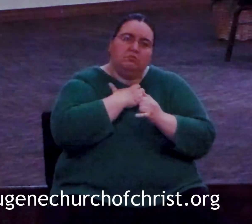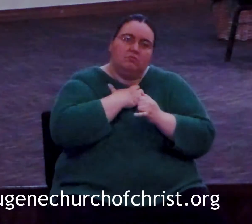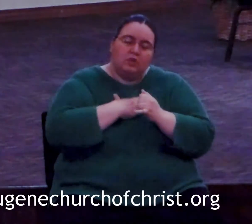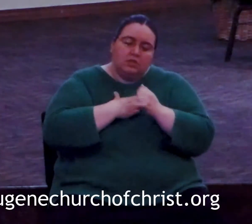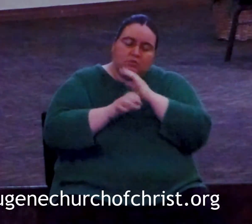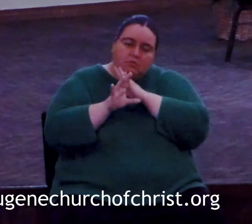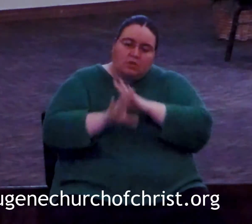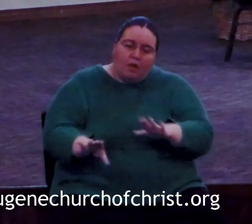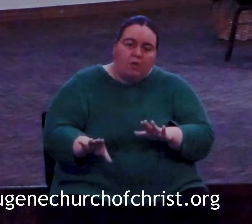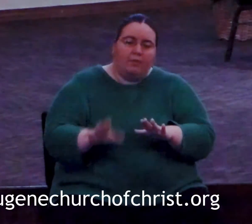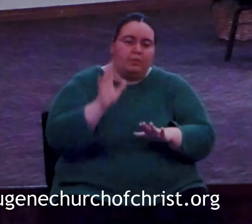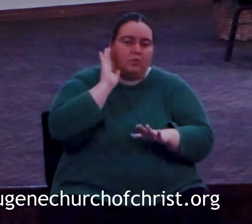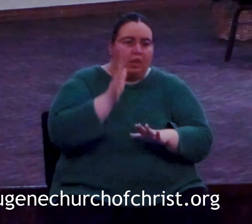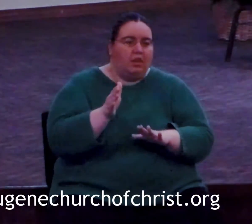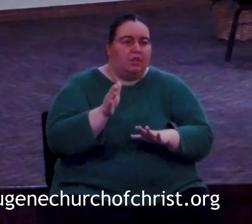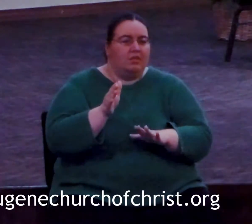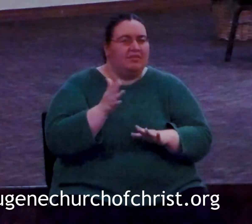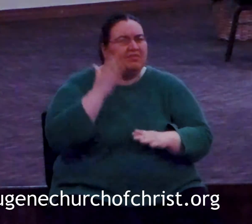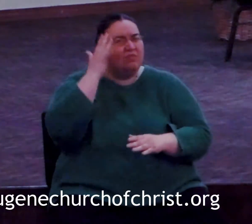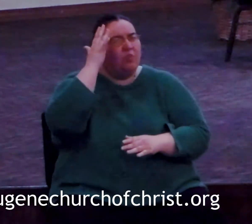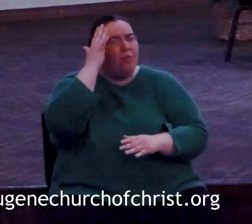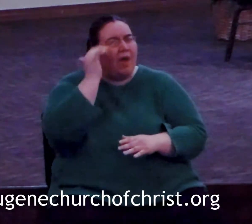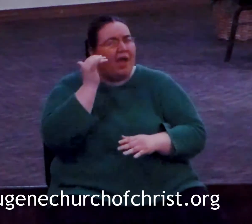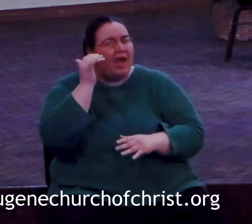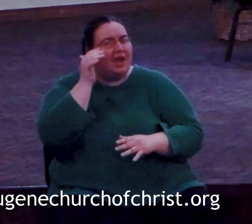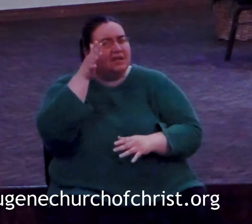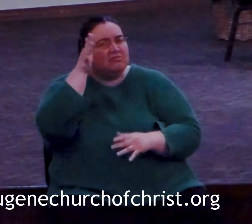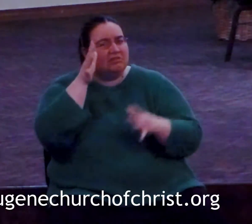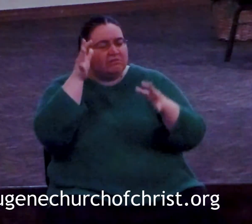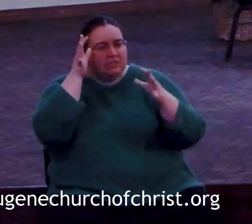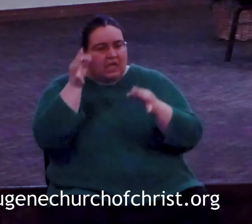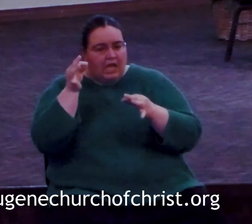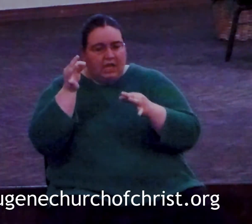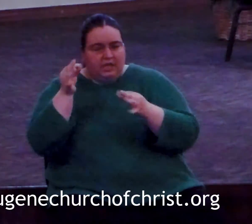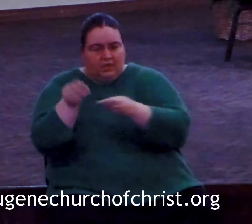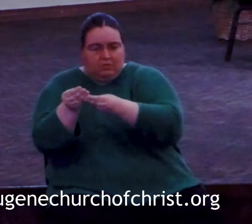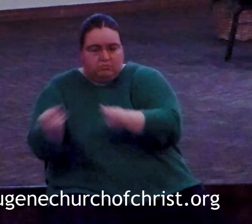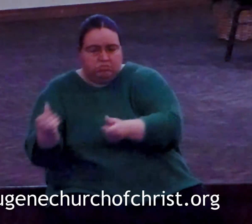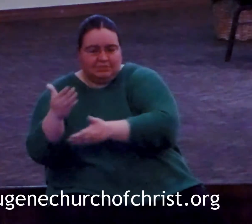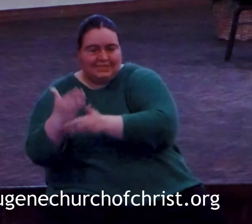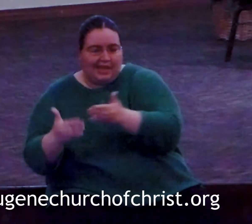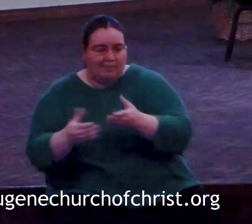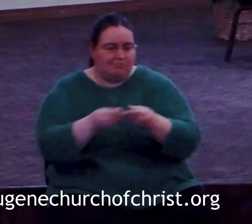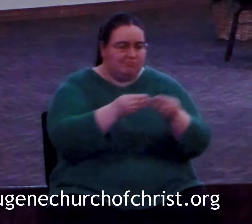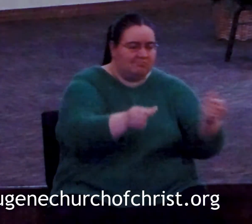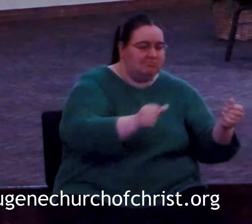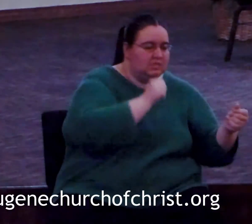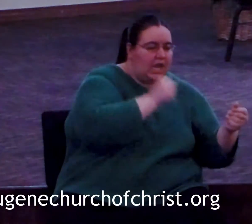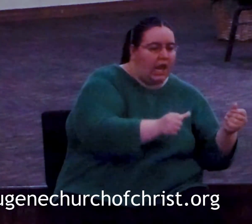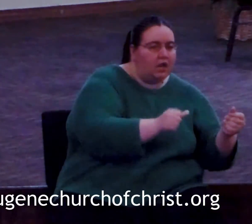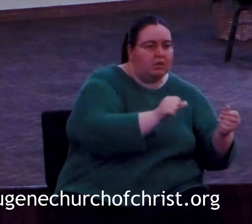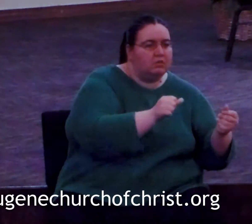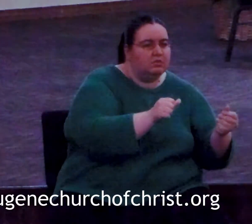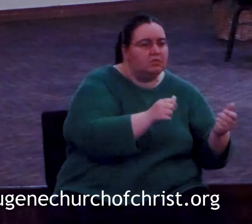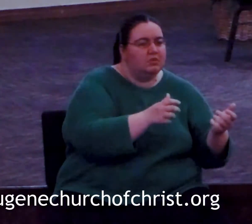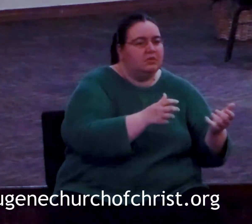Why does he choose to calm some and not others? Because he knows something that we don't